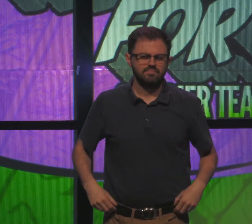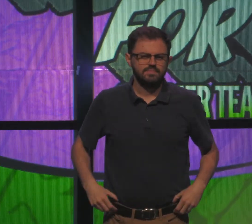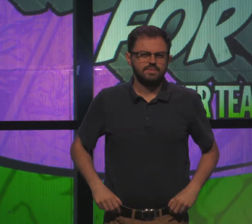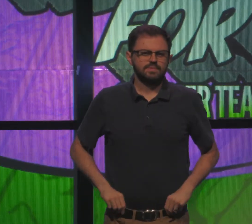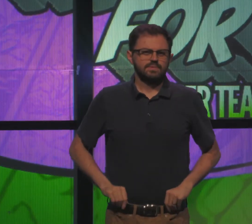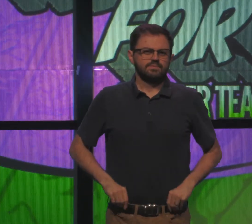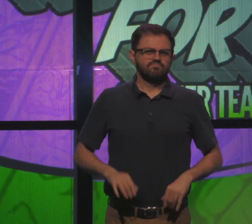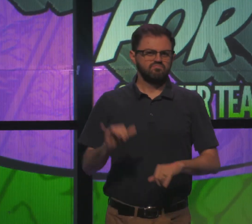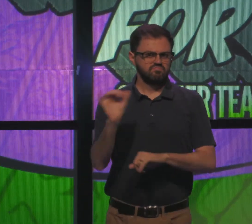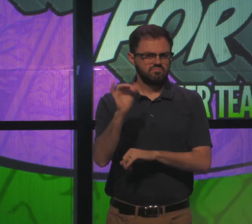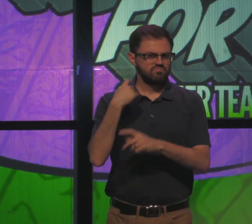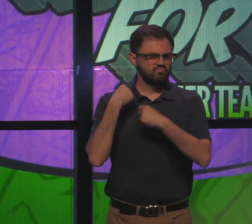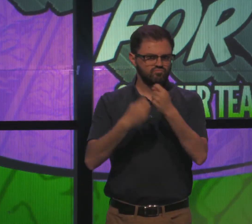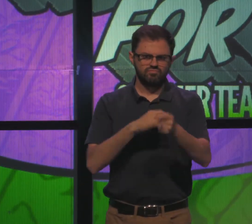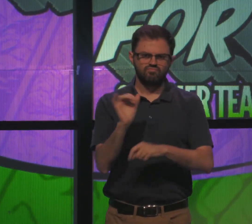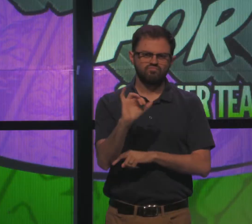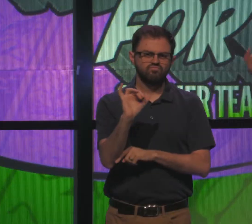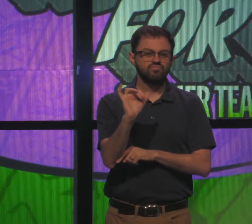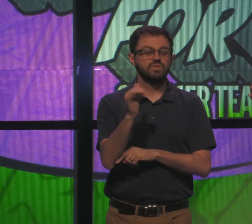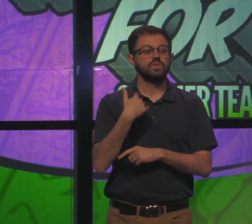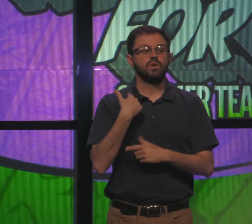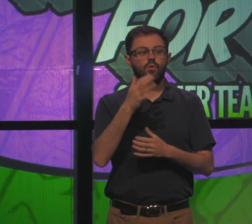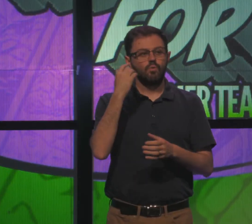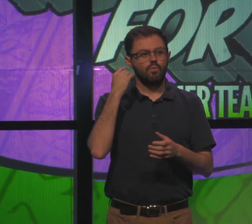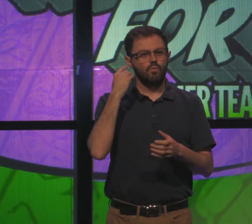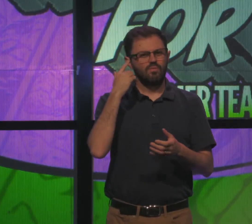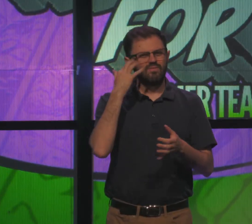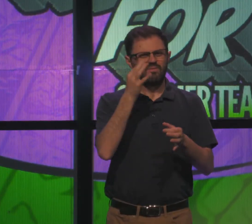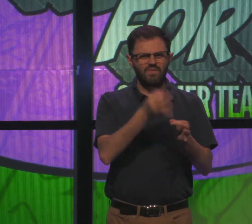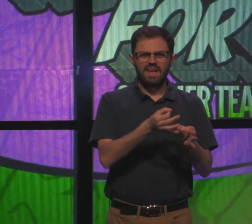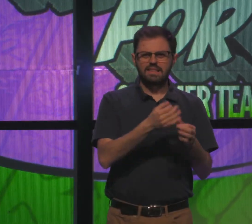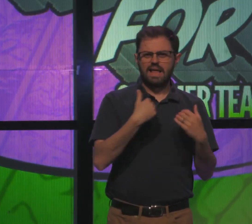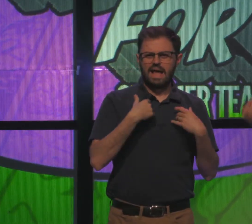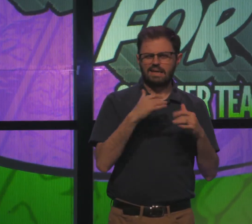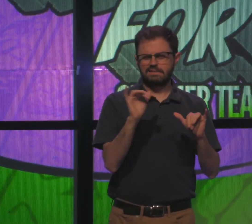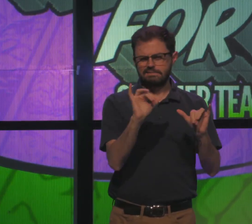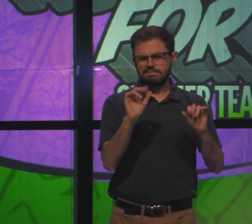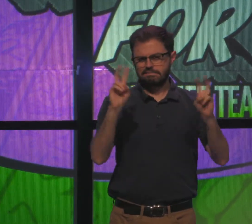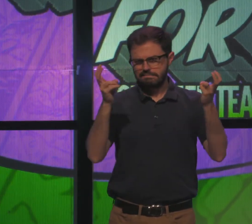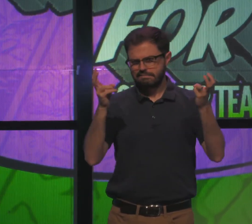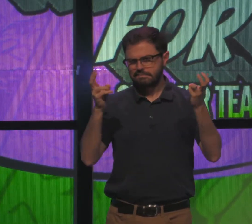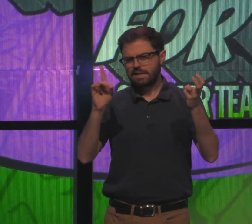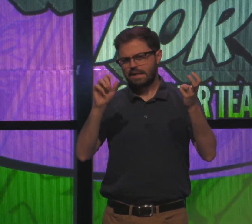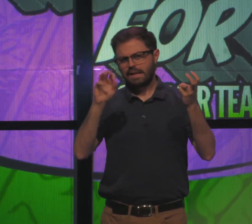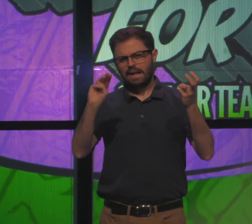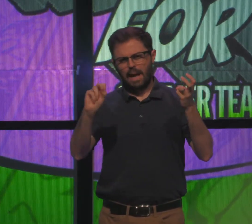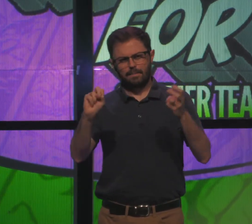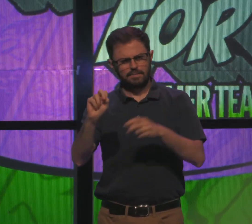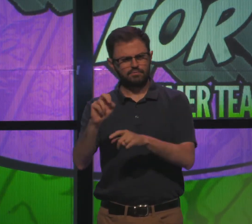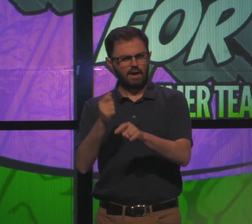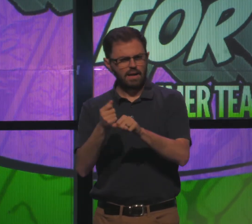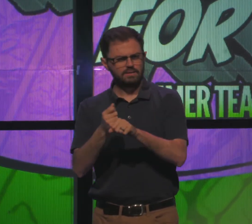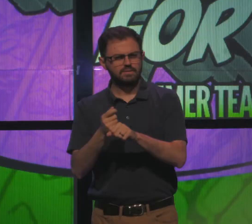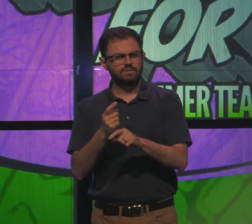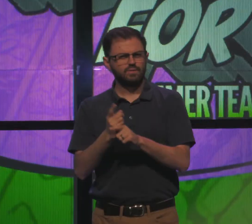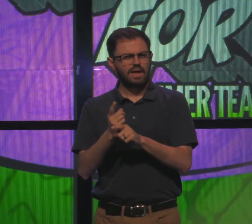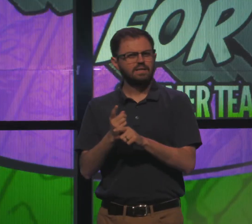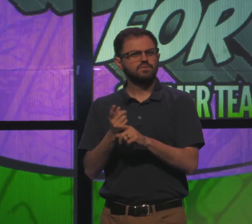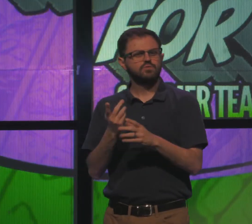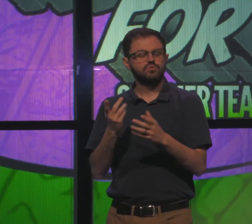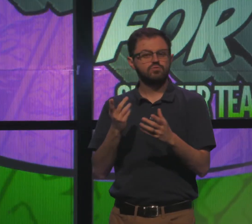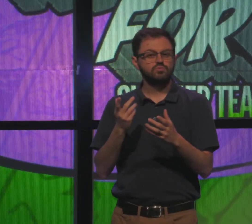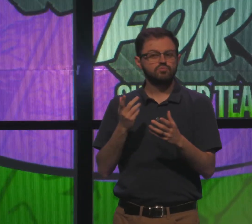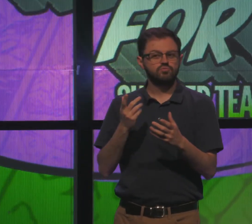And tradition. Faith has its dams. And dams are wonderful, right? Dams are not bad in and